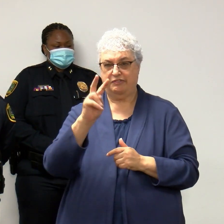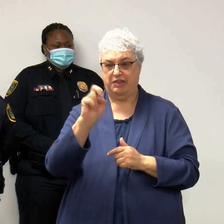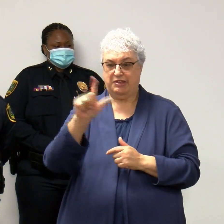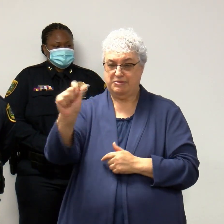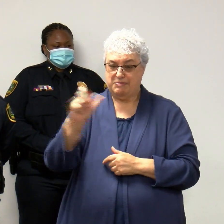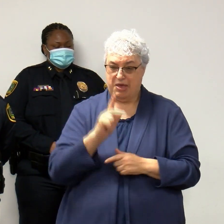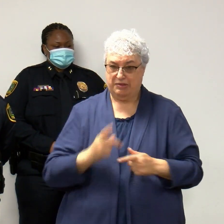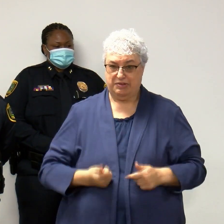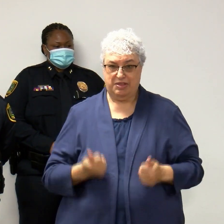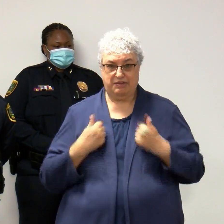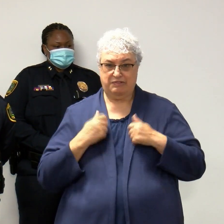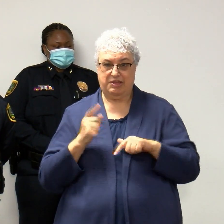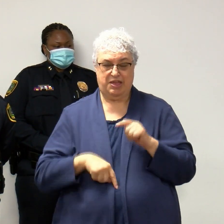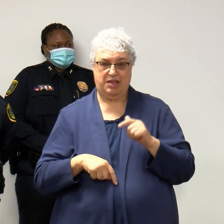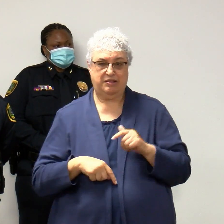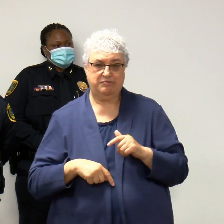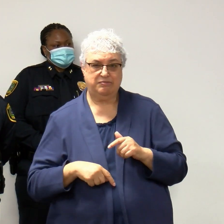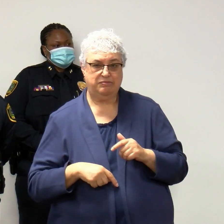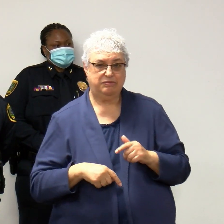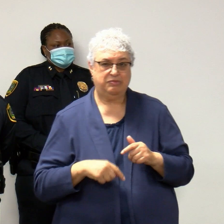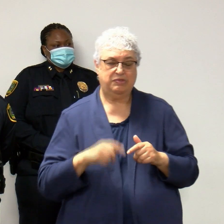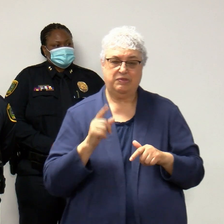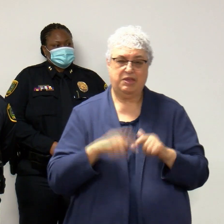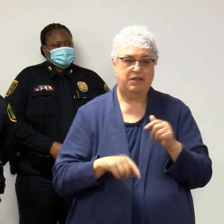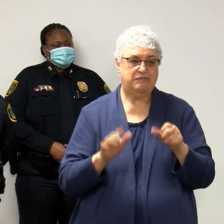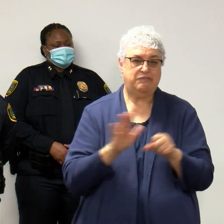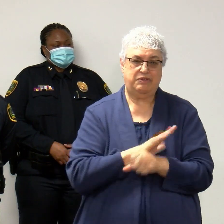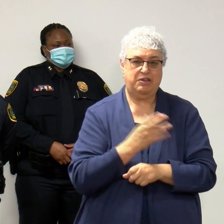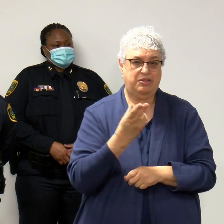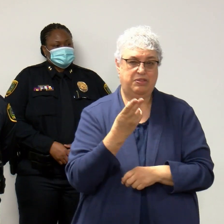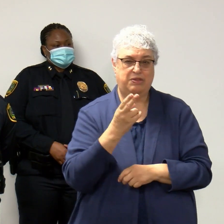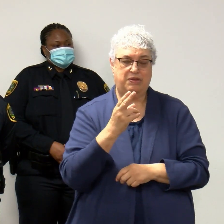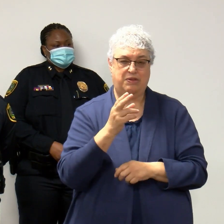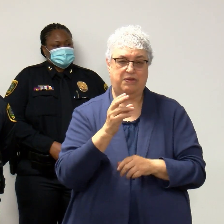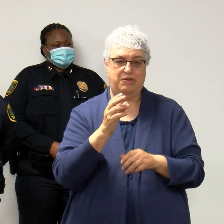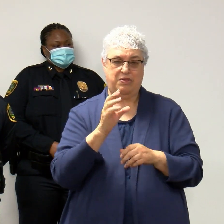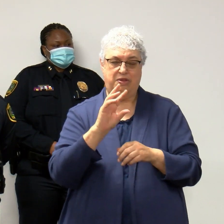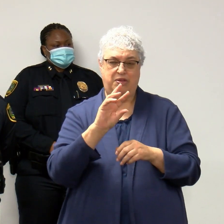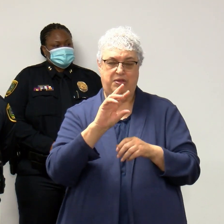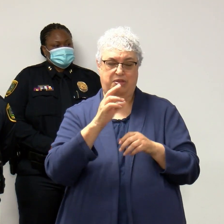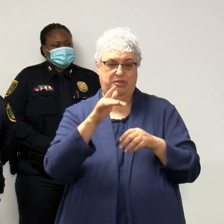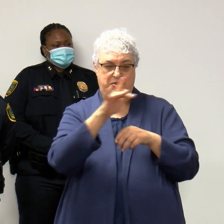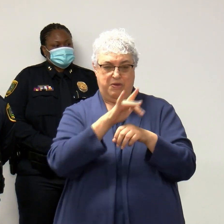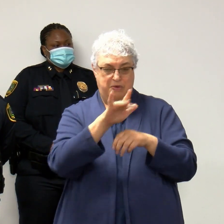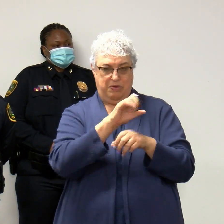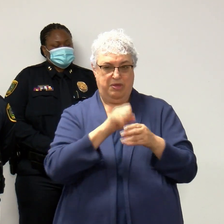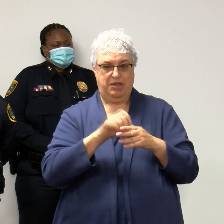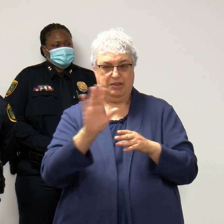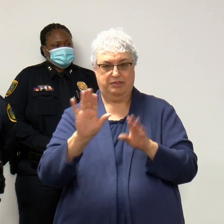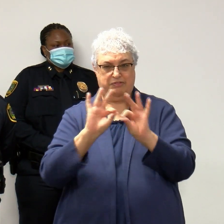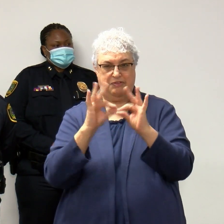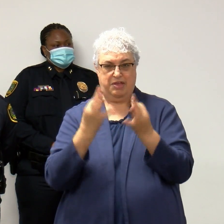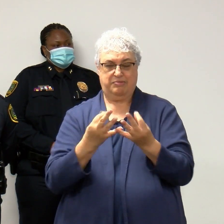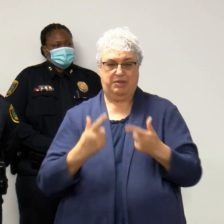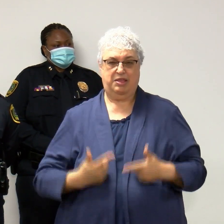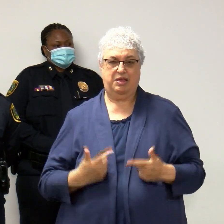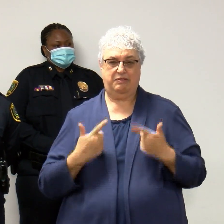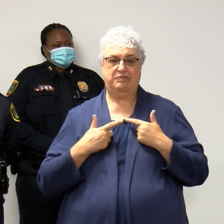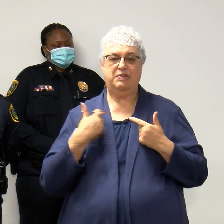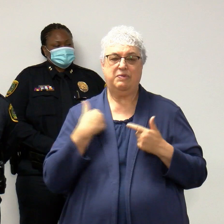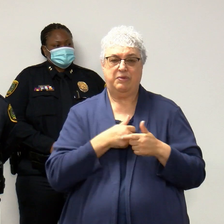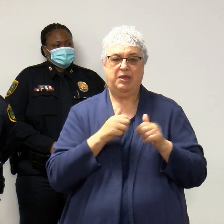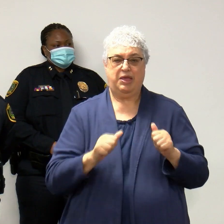Chavez, and you can't fill the hole in this family's life. But we can